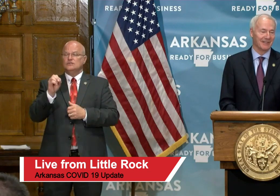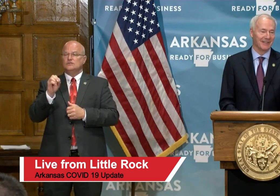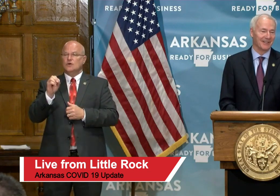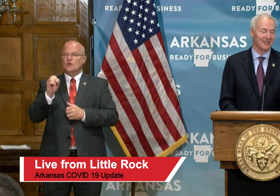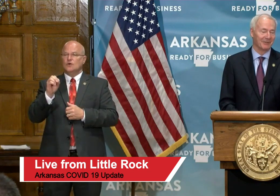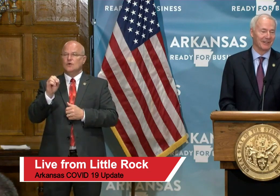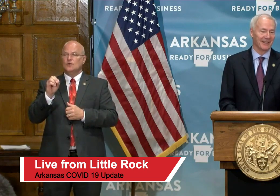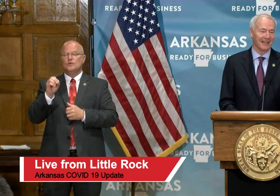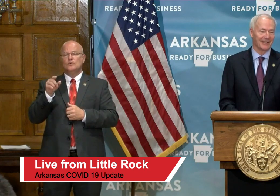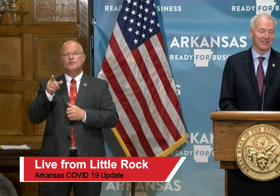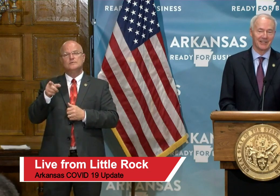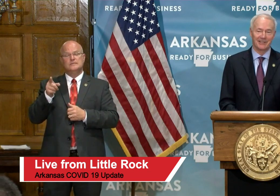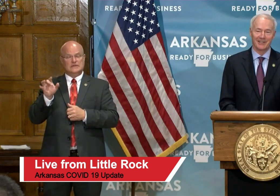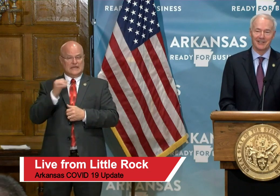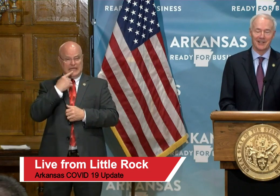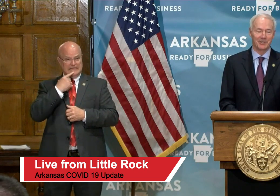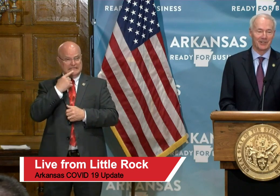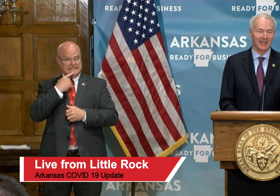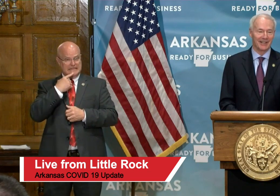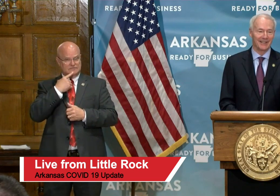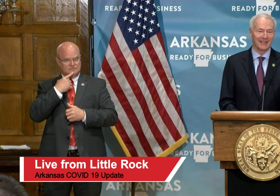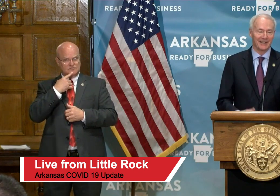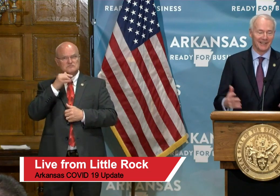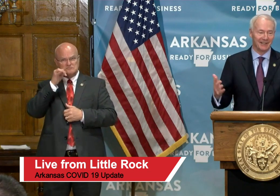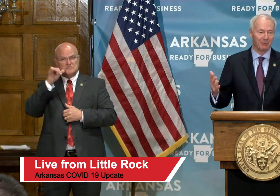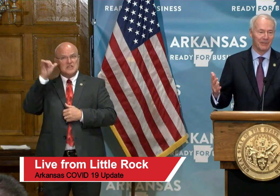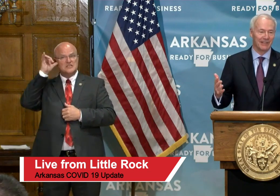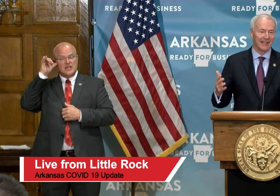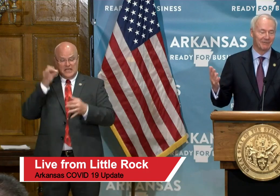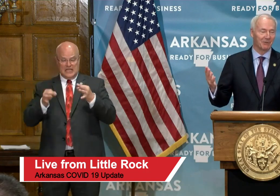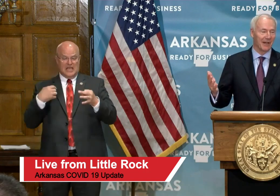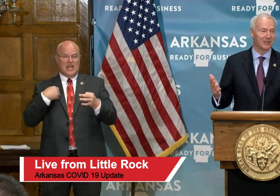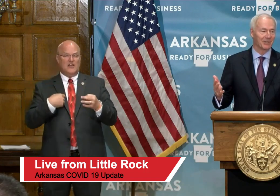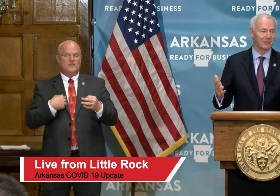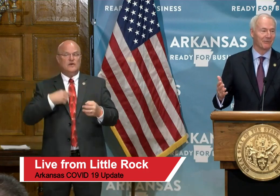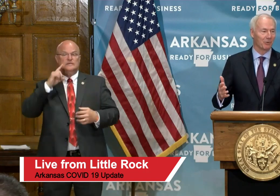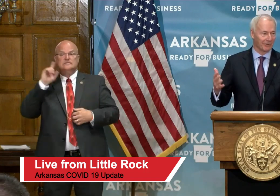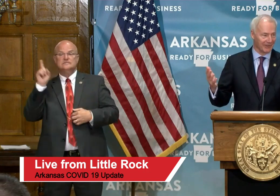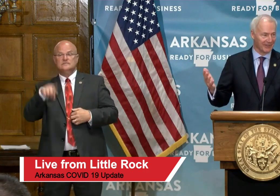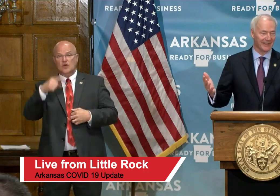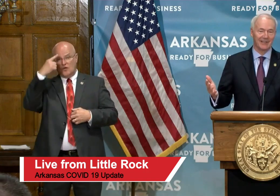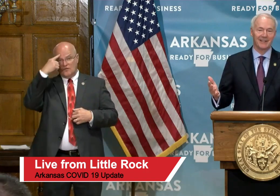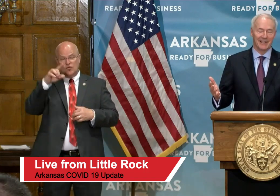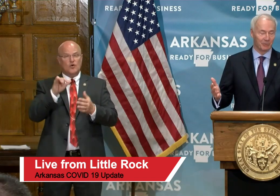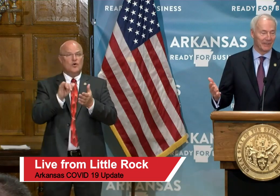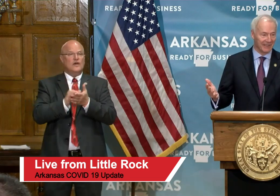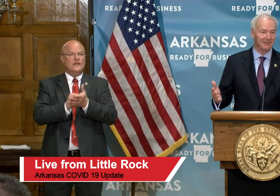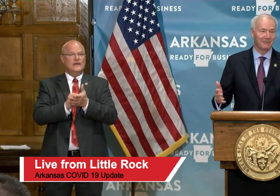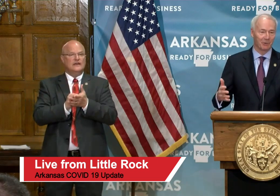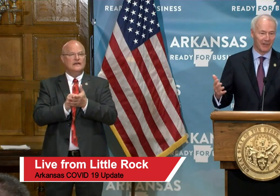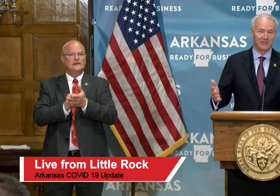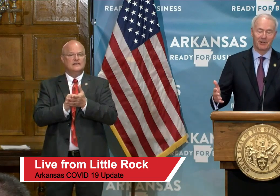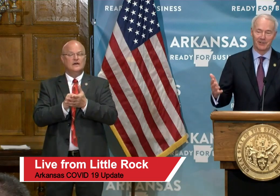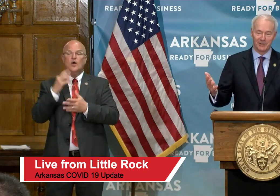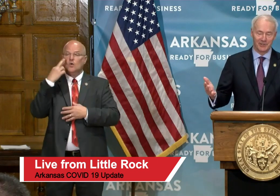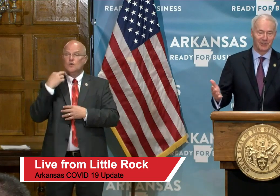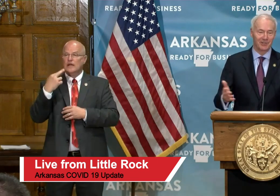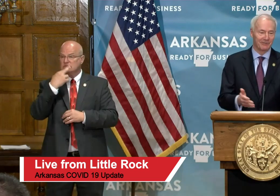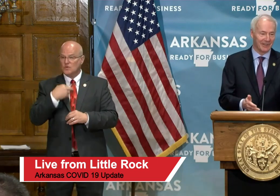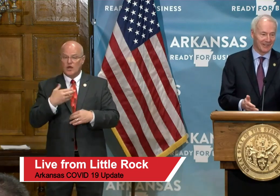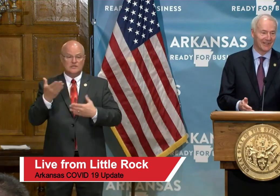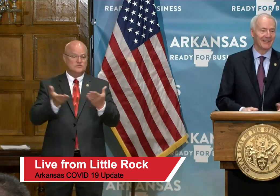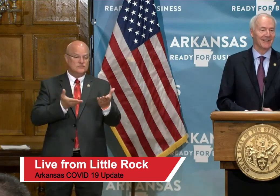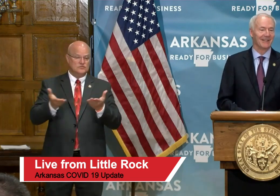to, like I said yesterday, if we gave direction for as we did for restaurants